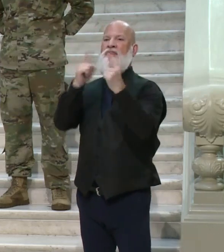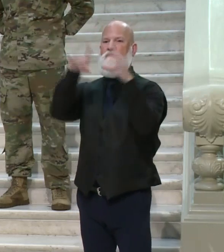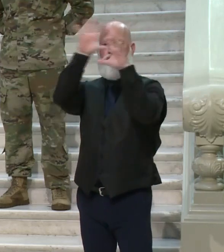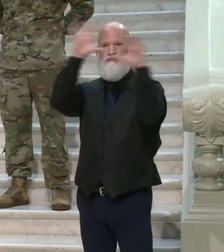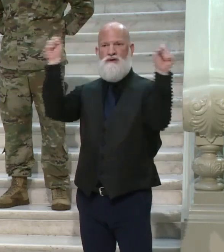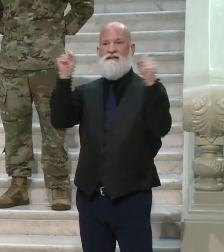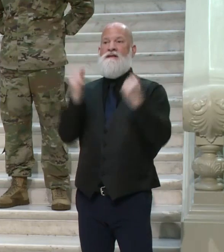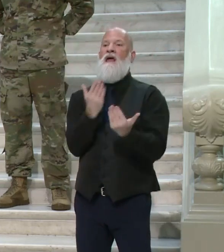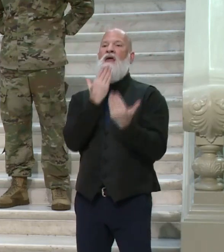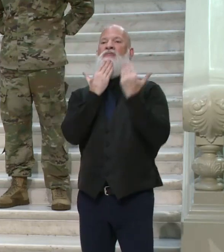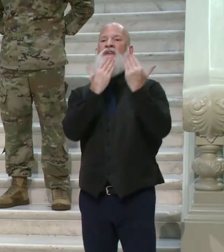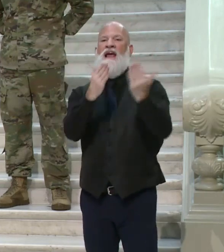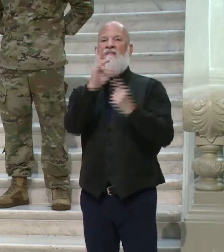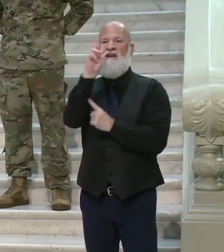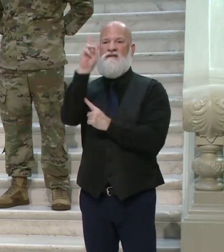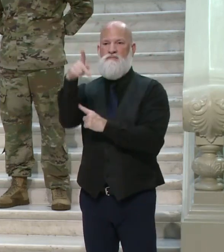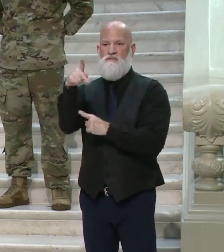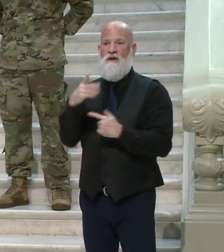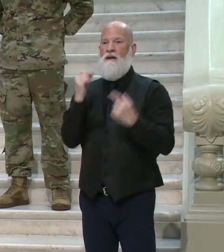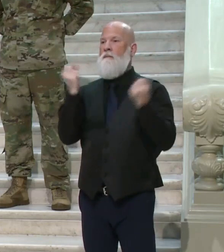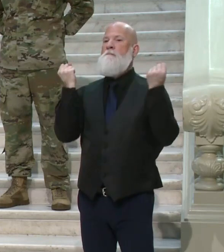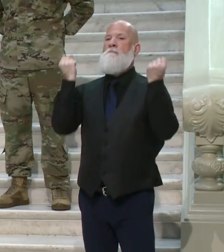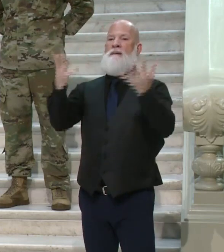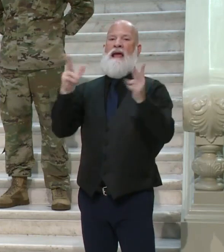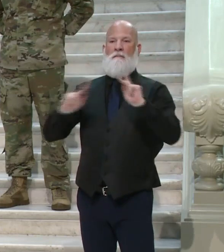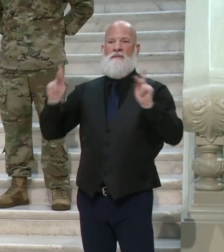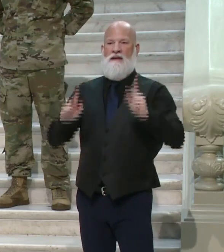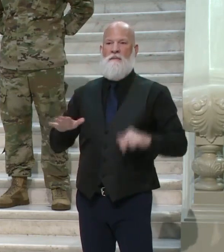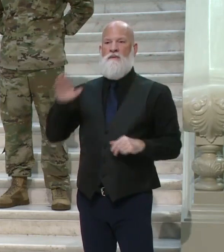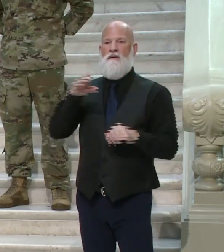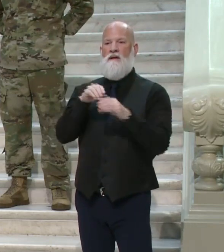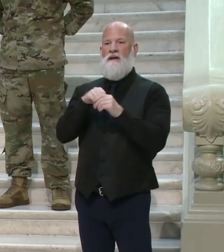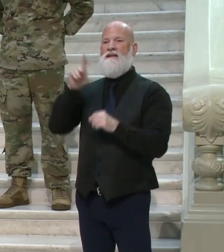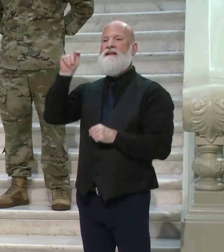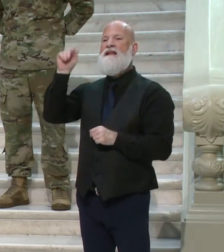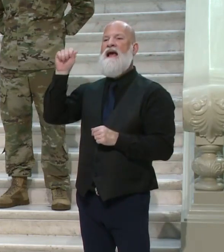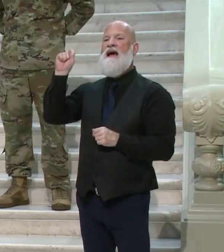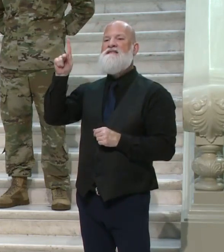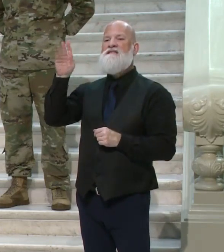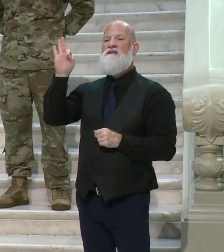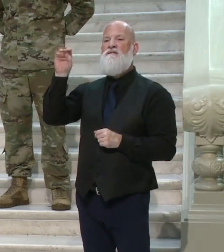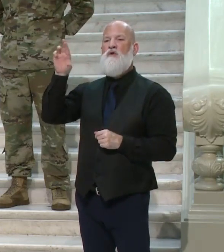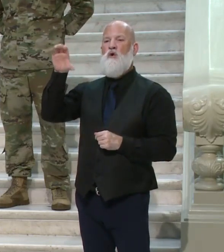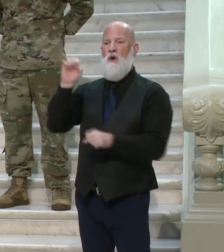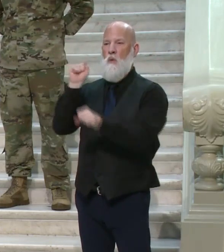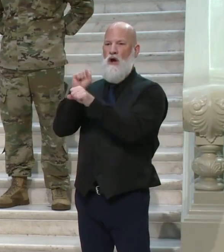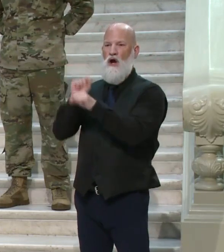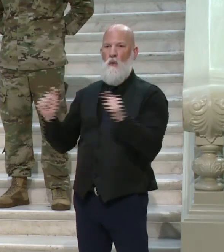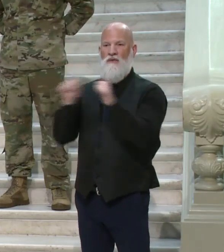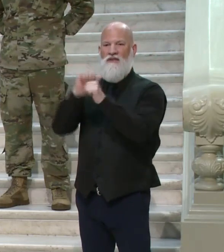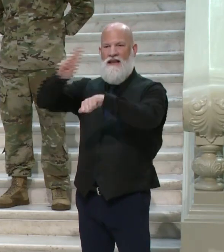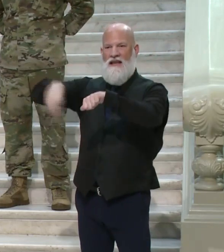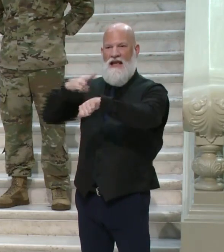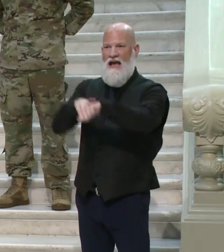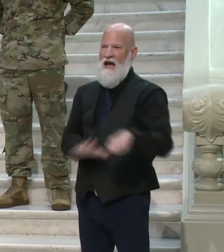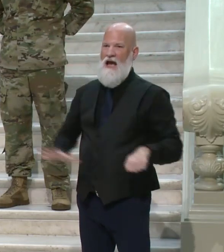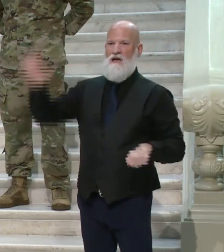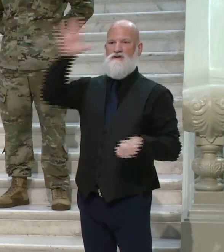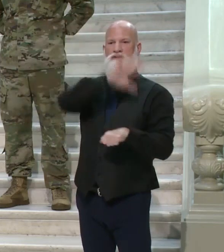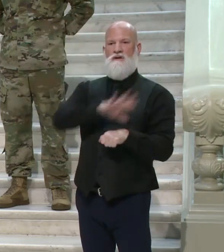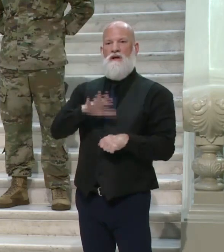task force that are calling the nation's governors, working with them every day. I mean, just, and the level